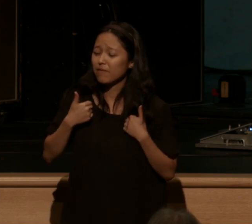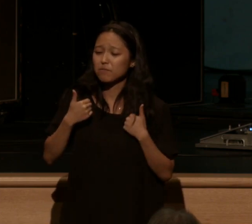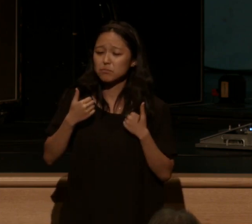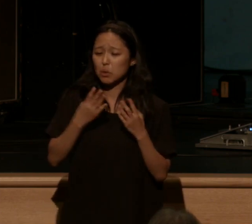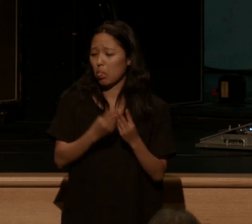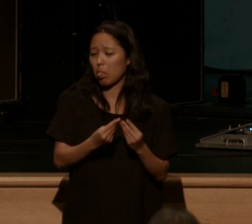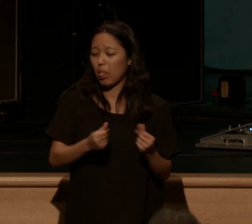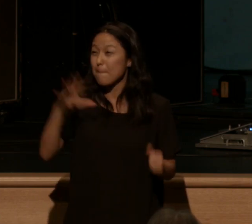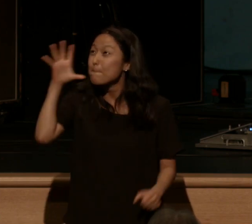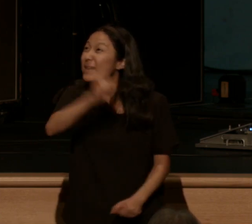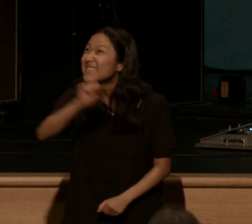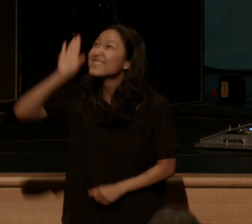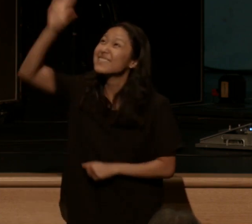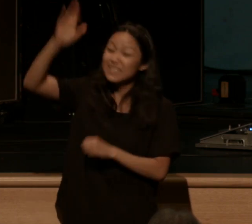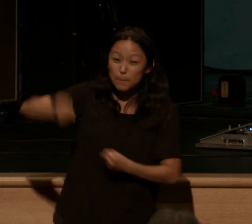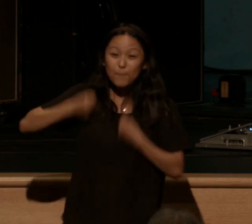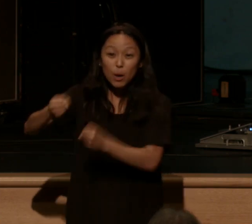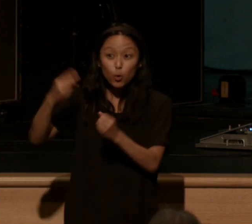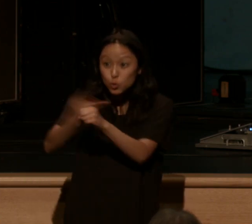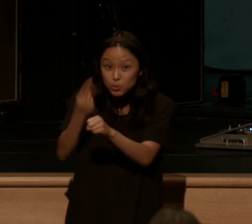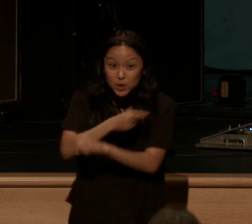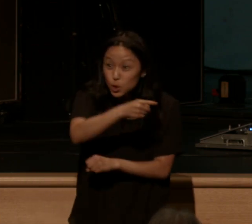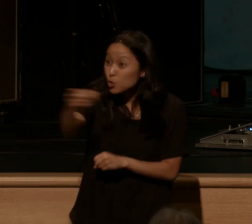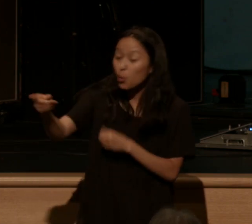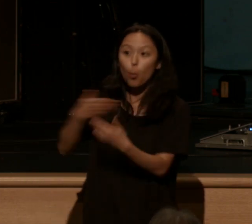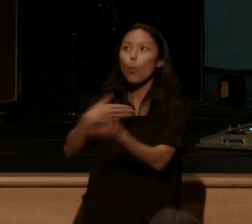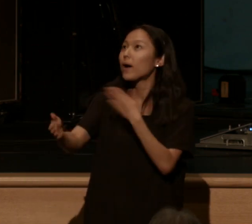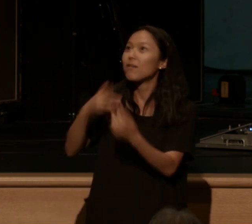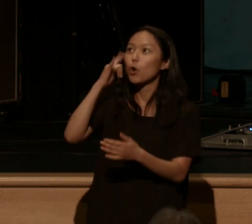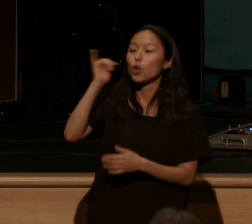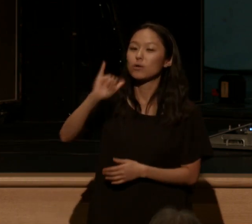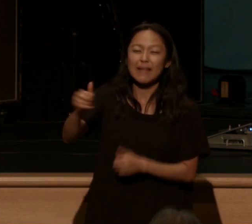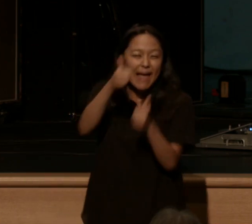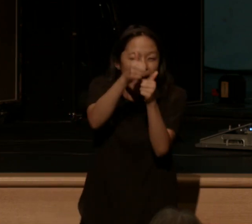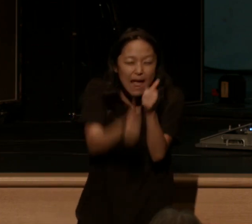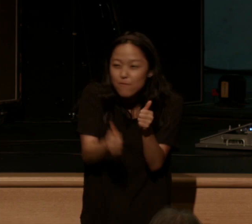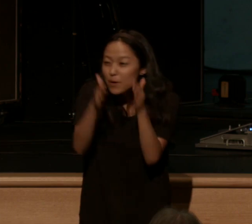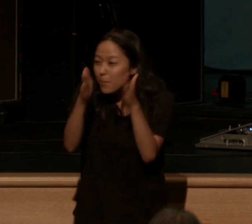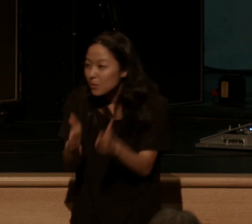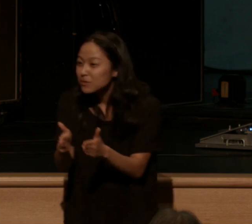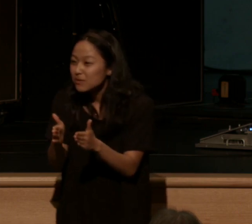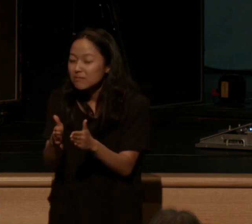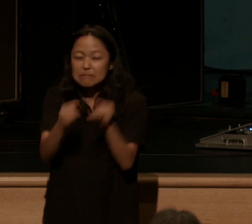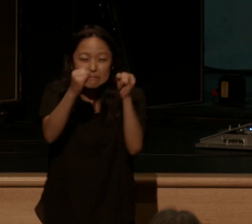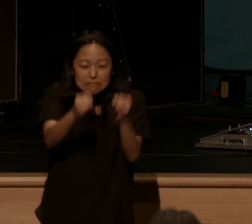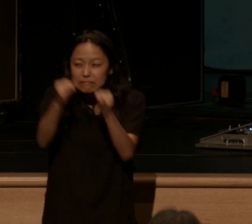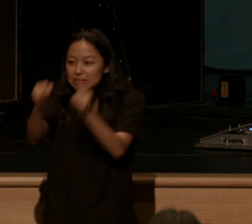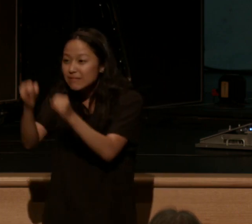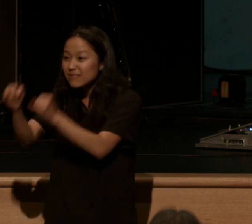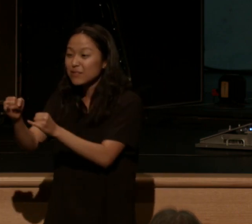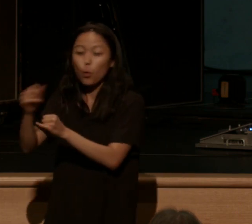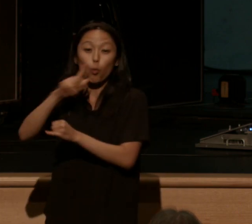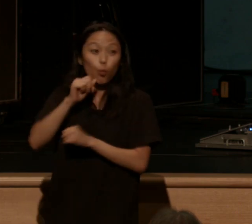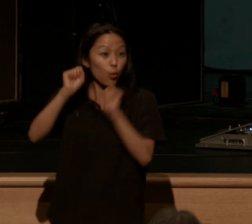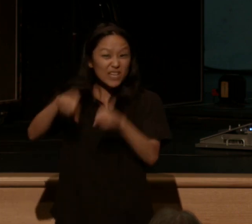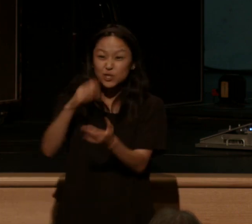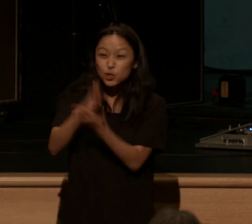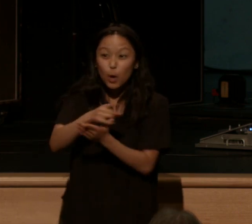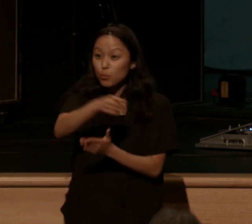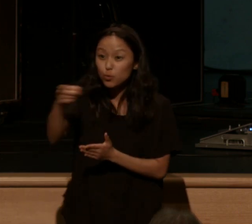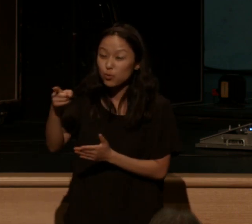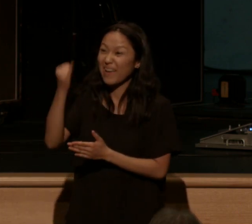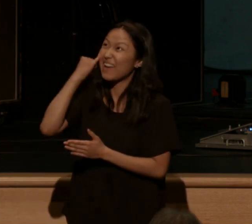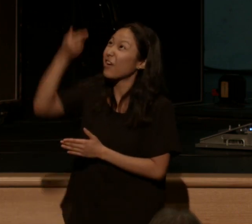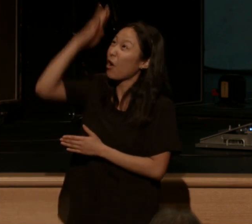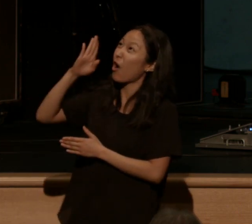miss God's power of using you, whatever that might look like. Every single person. Do you think anyone can stop you when God's hand's upon